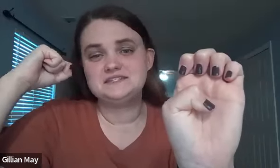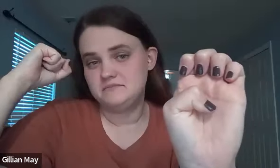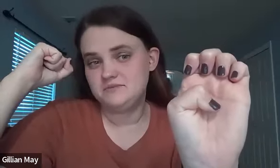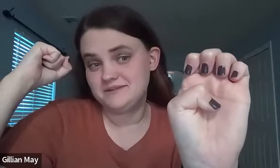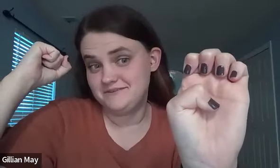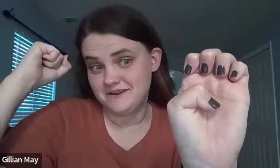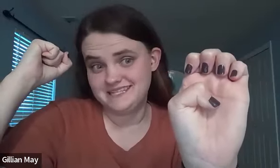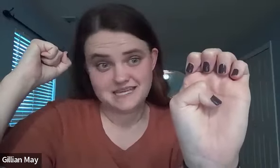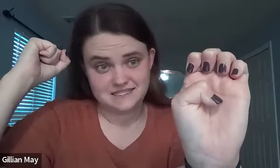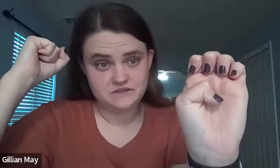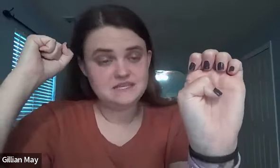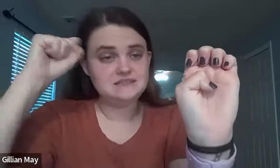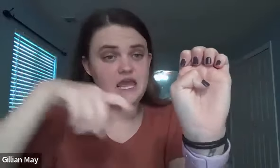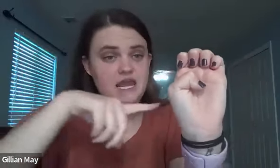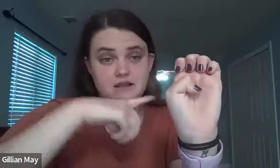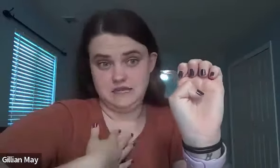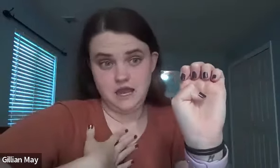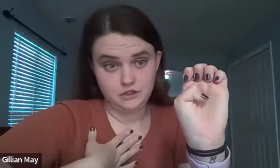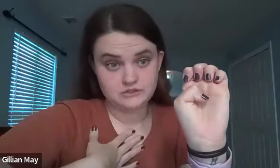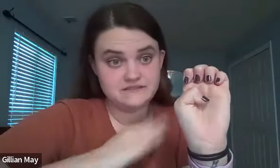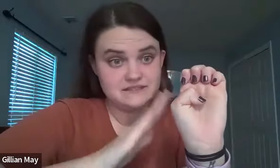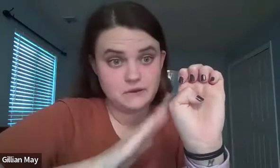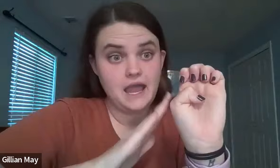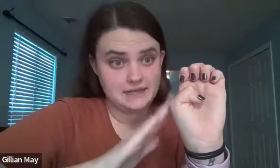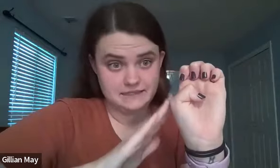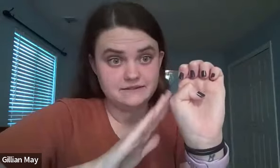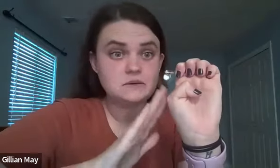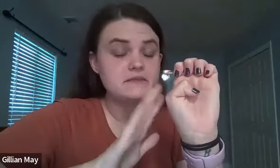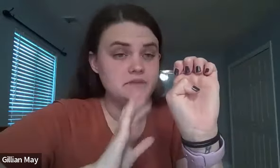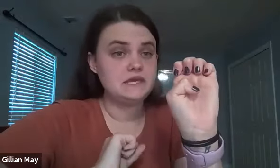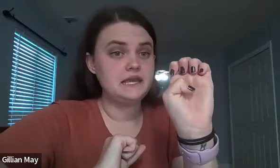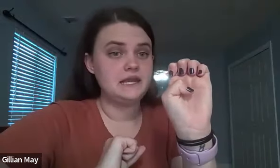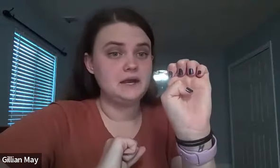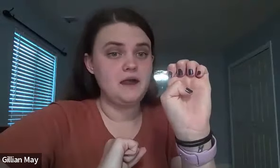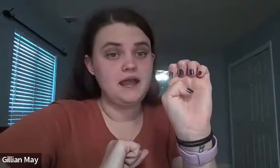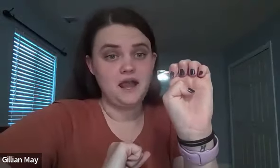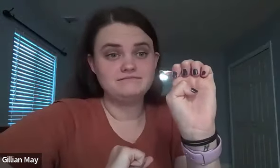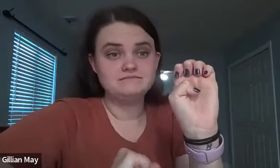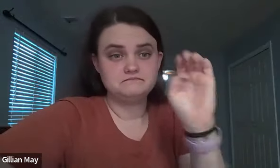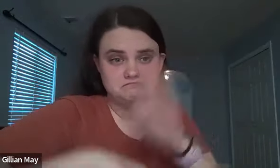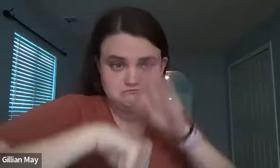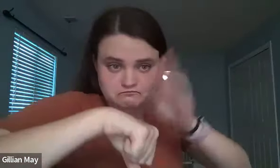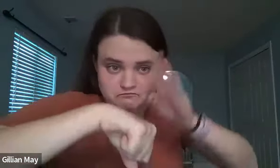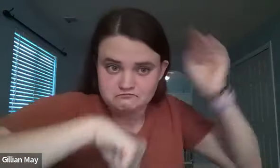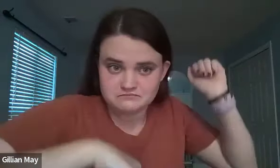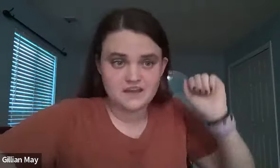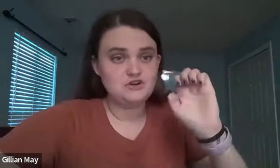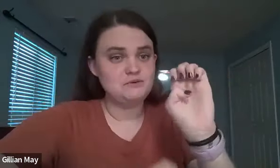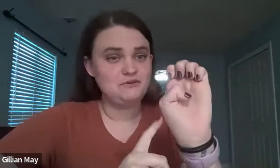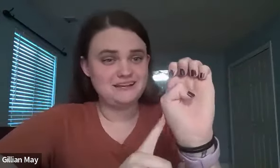some people can be very sassy with this. And because I learned it this way, I signed this way in the beginning. And I got in trouble for it because I